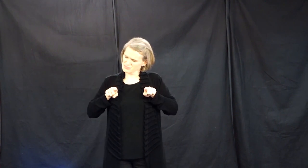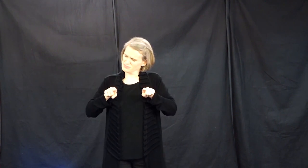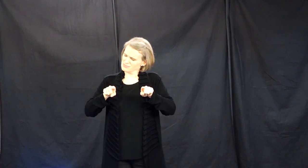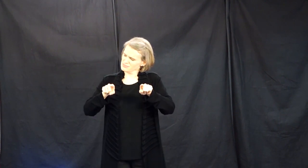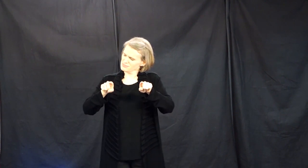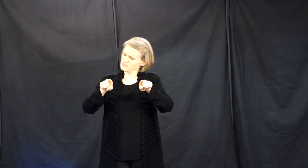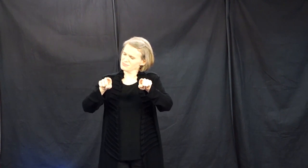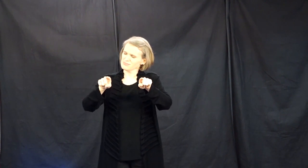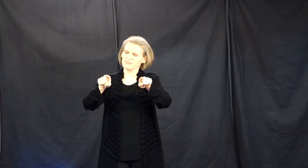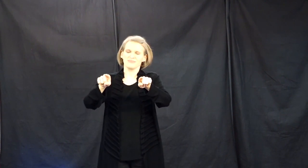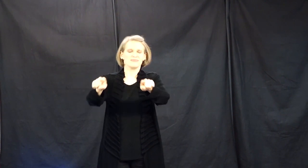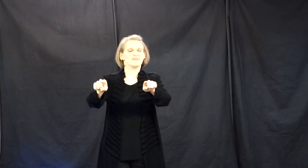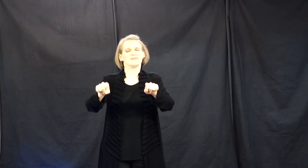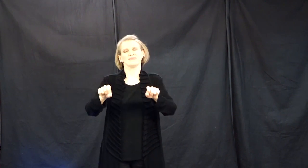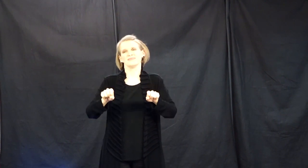and